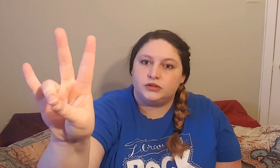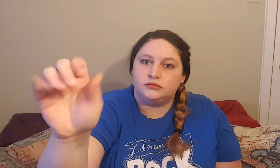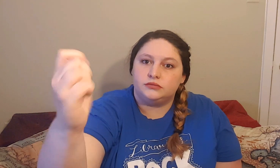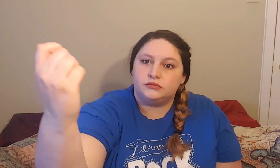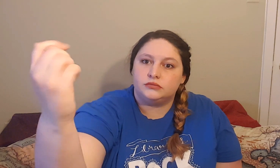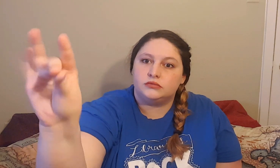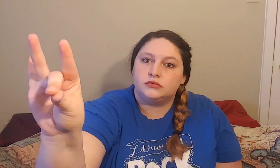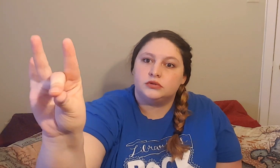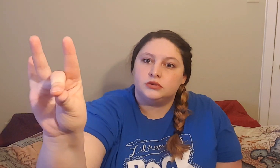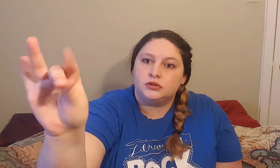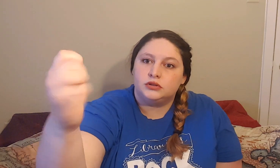motion.